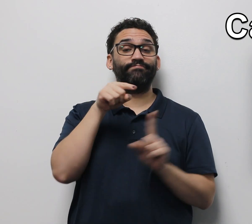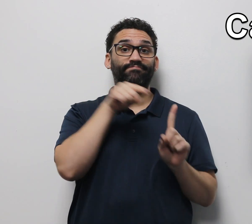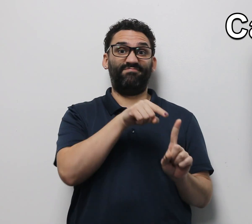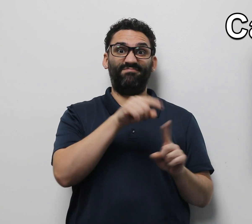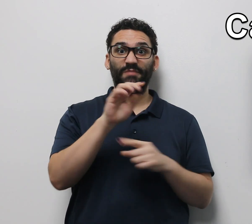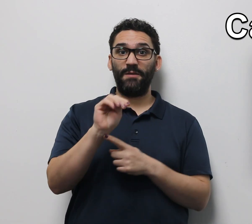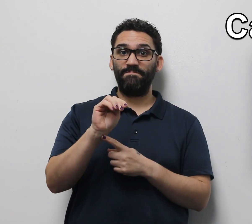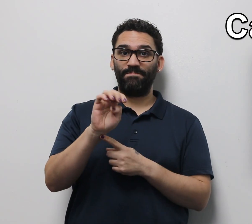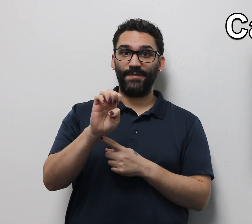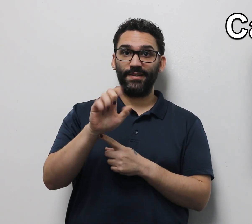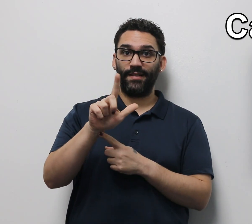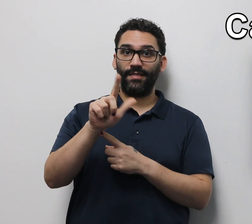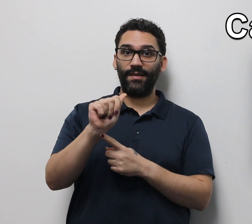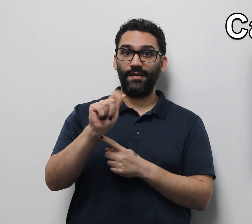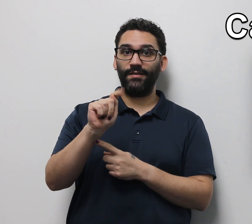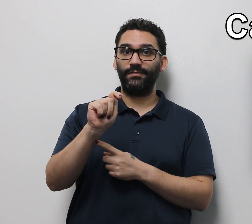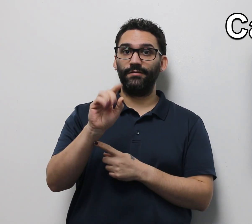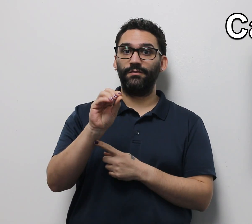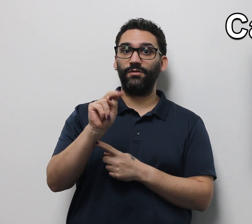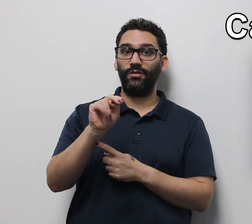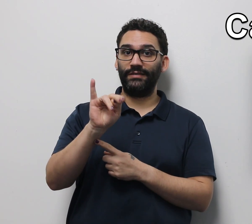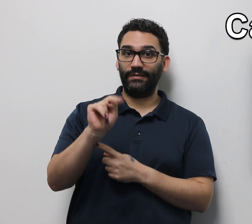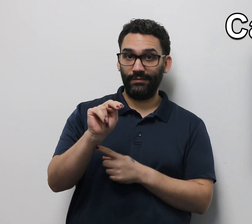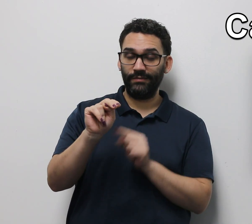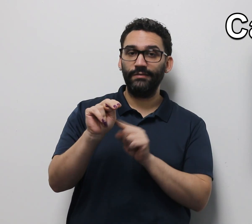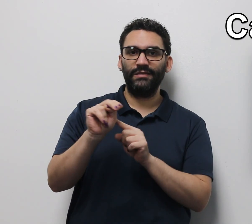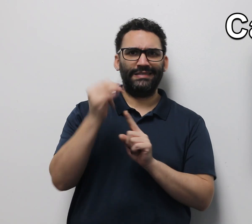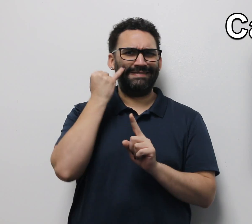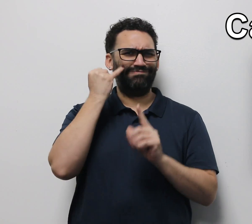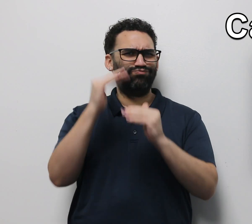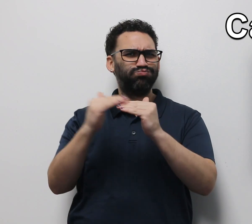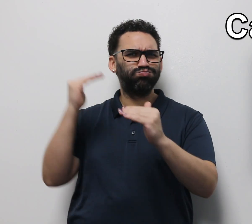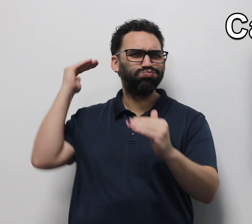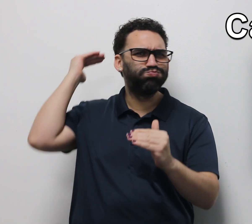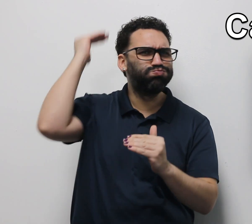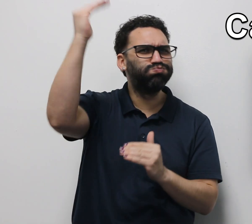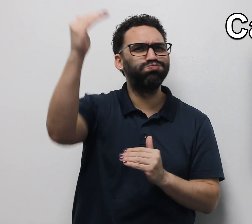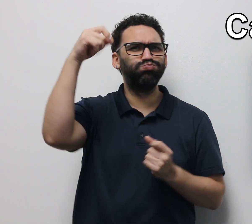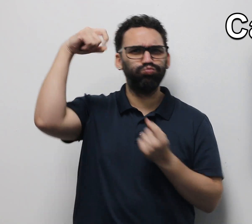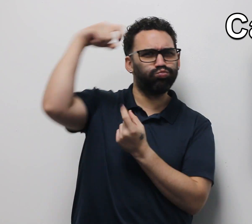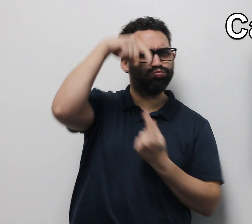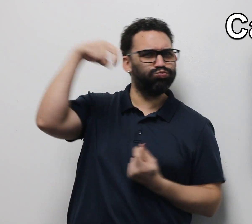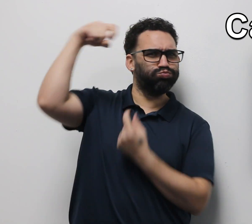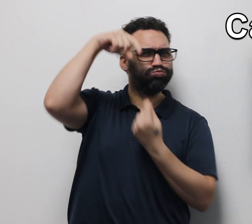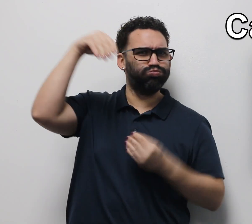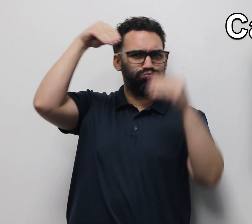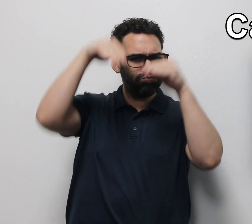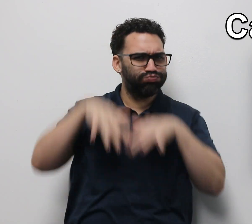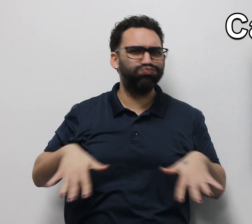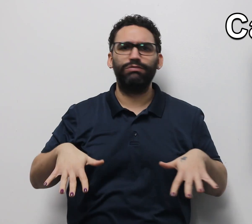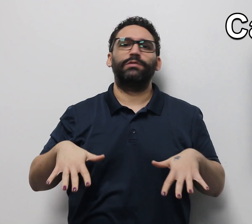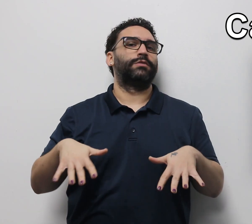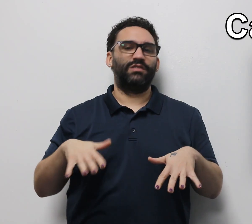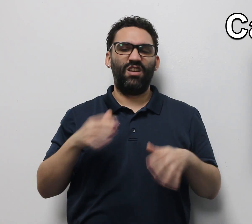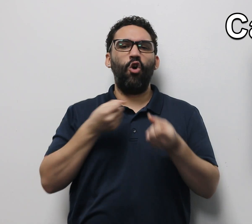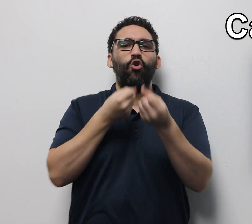Too much of this chemical can often lead to drowsiness throughout the day and may leave you feeling